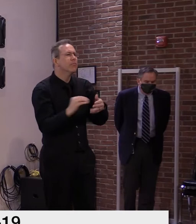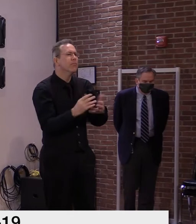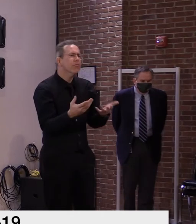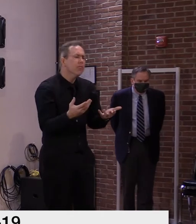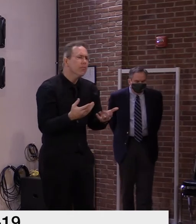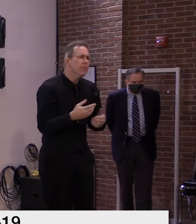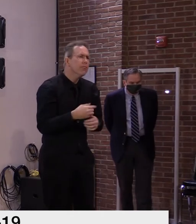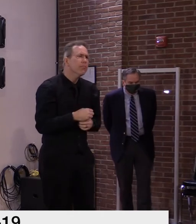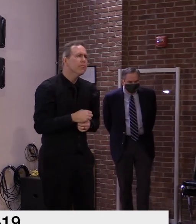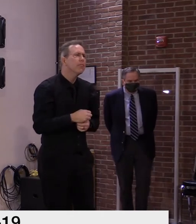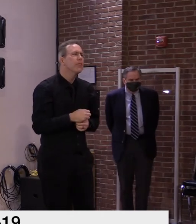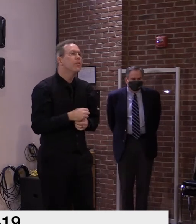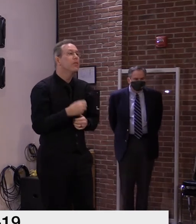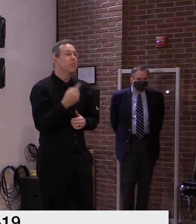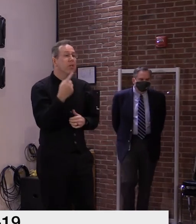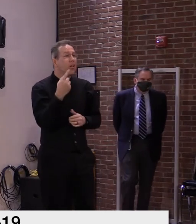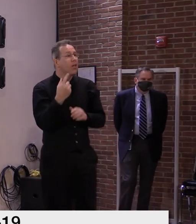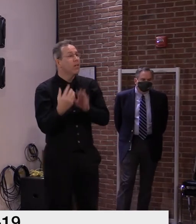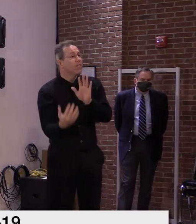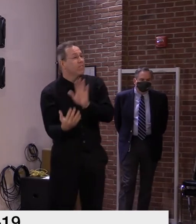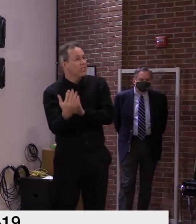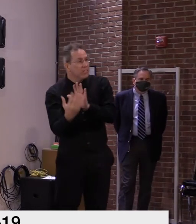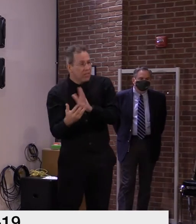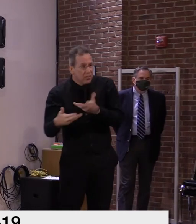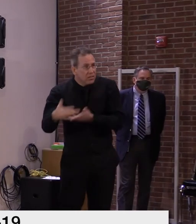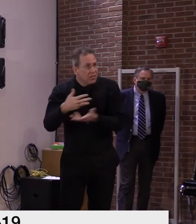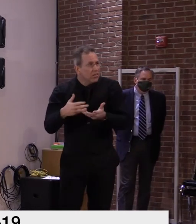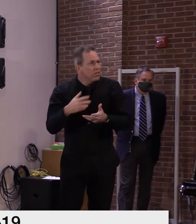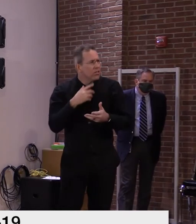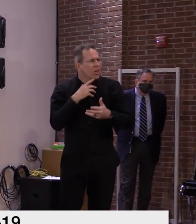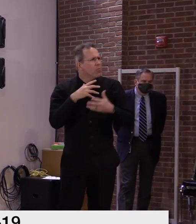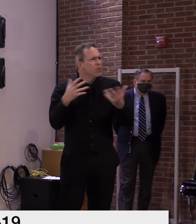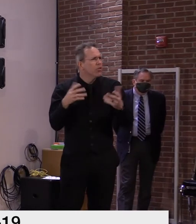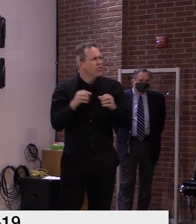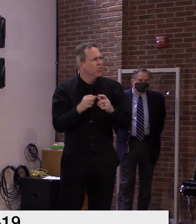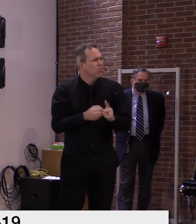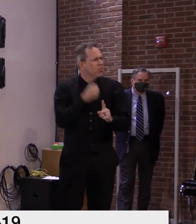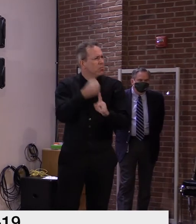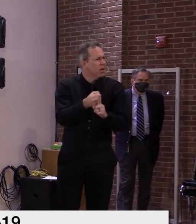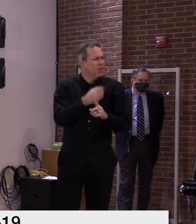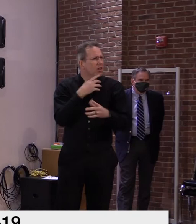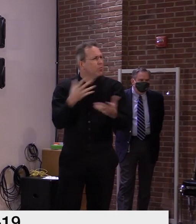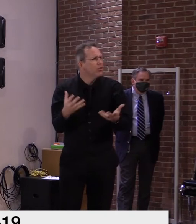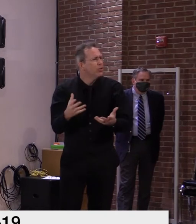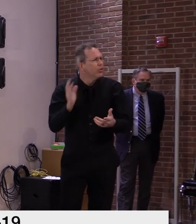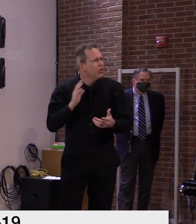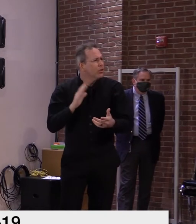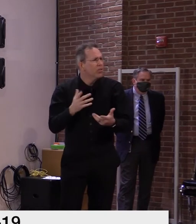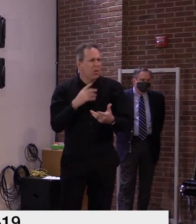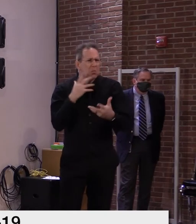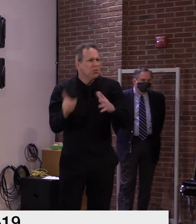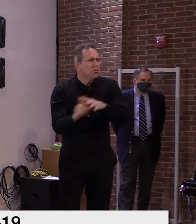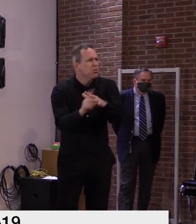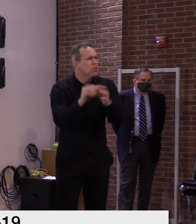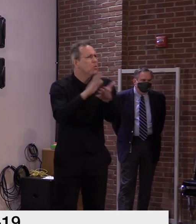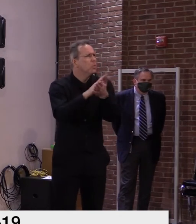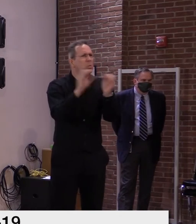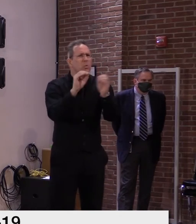person at this point in time throughout Vermont. We're not seeing a huge number